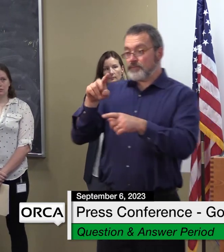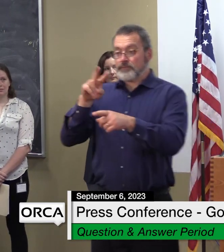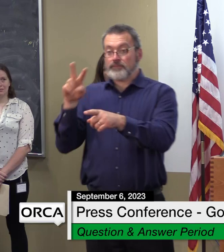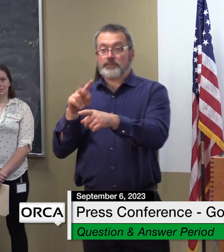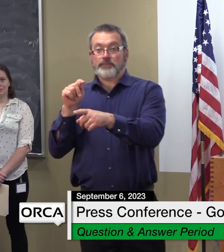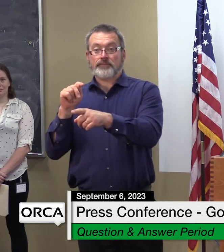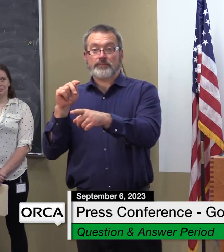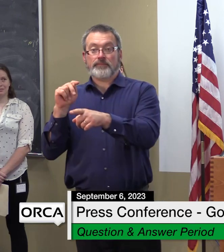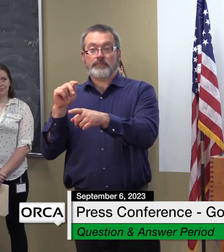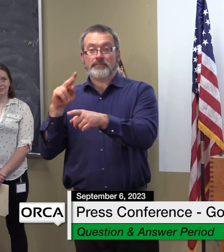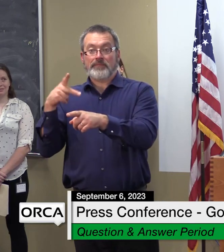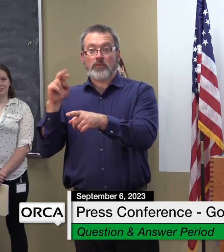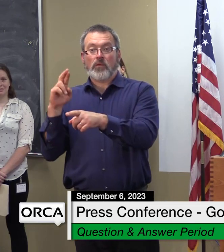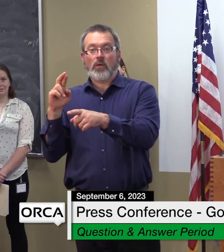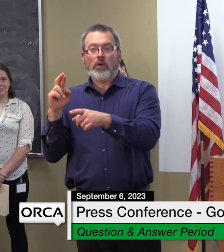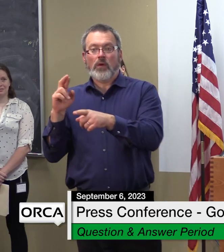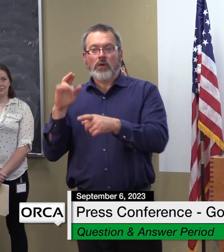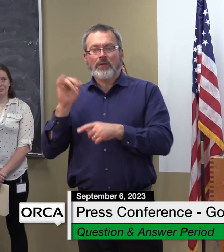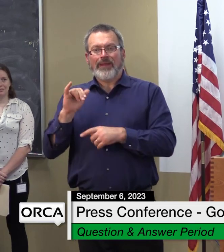Sure. All right.